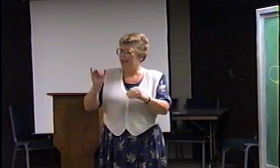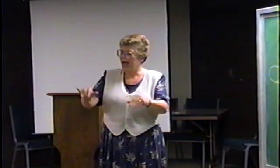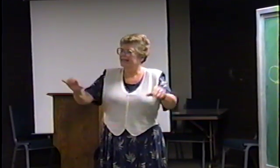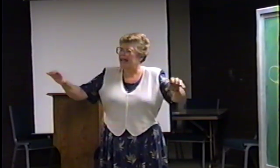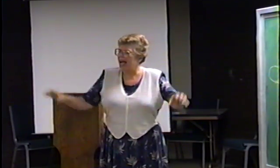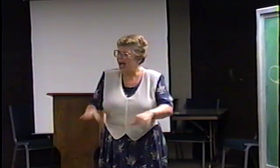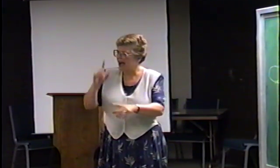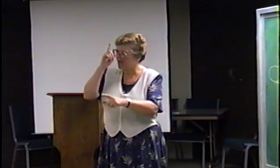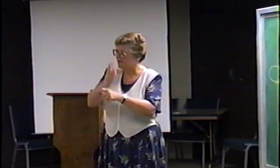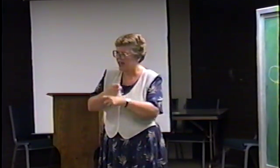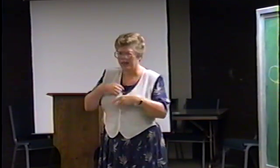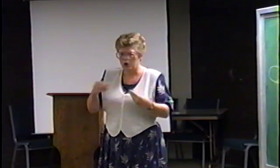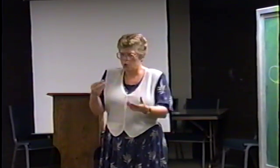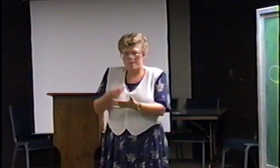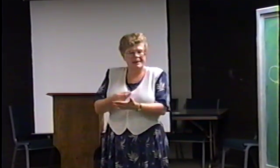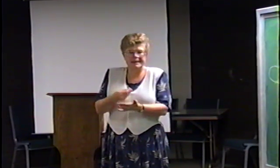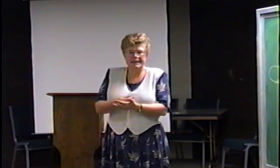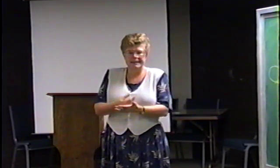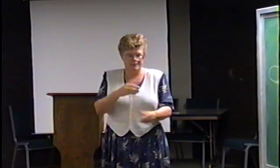passed. That's half a thing. No money.